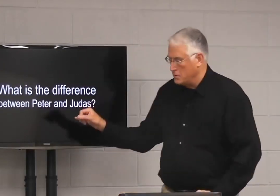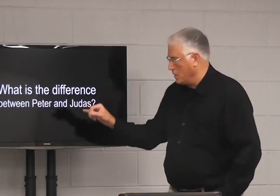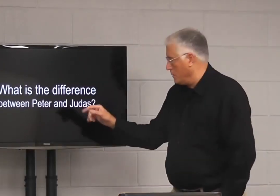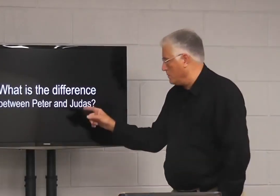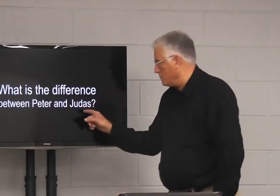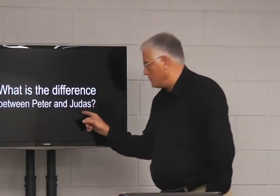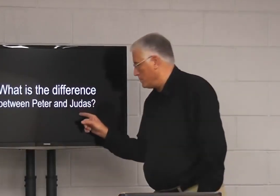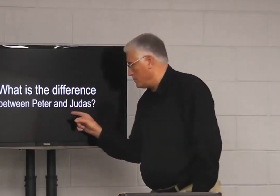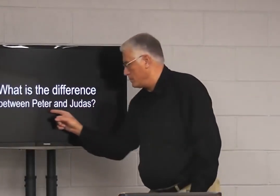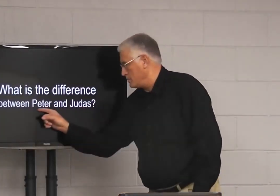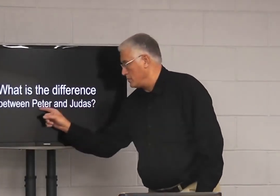horrible.